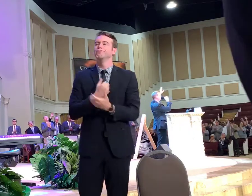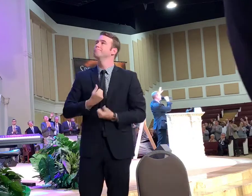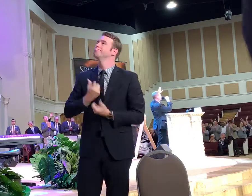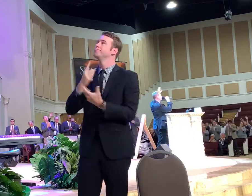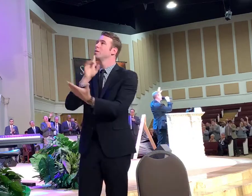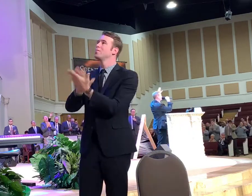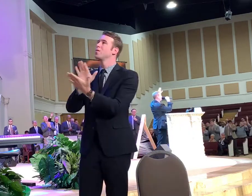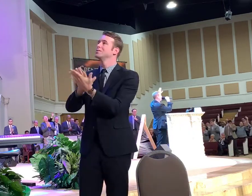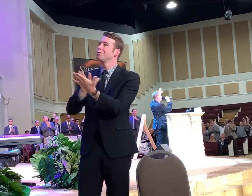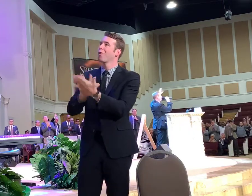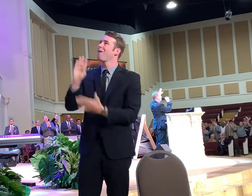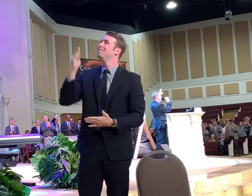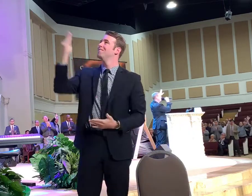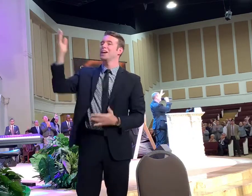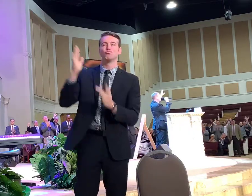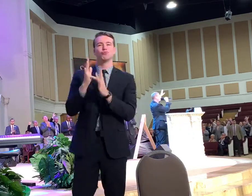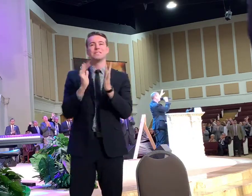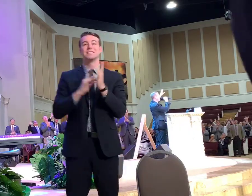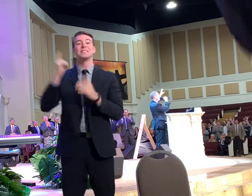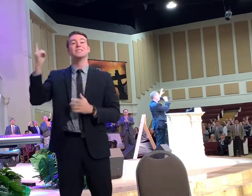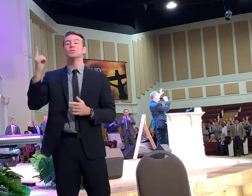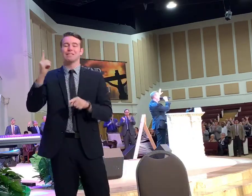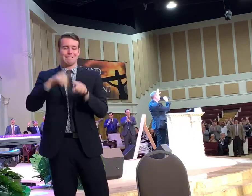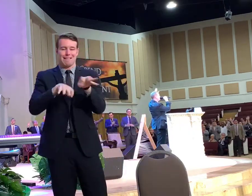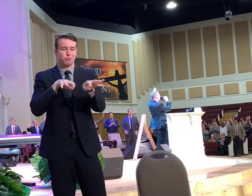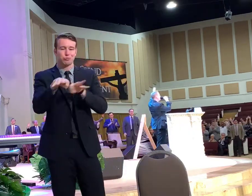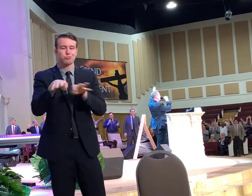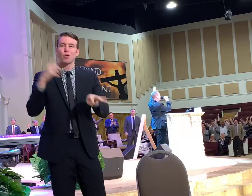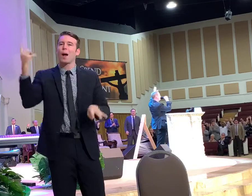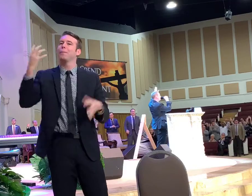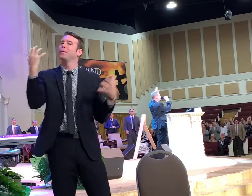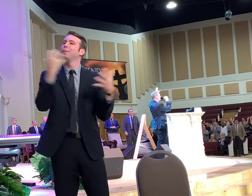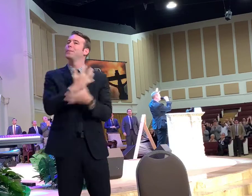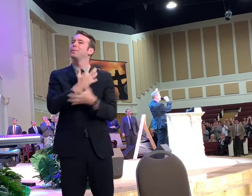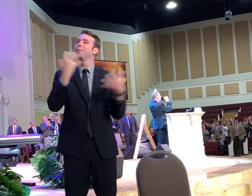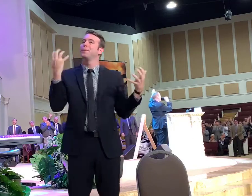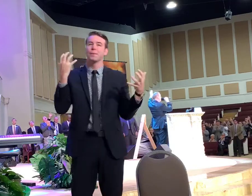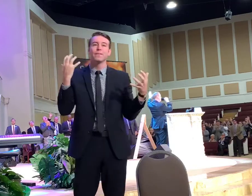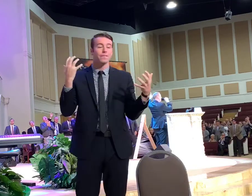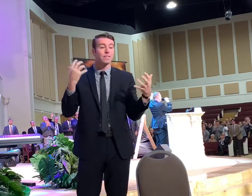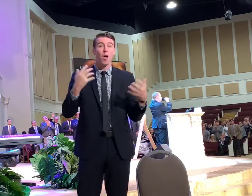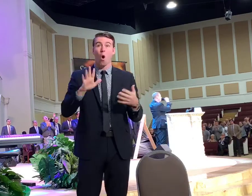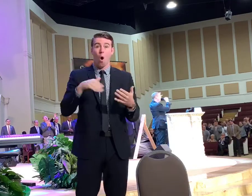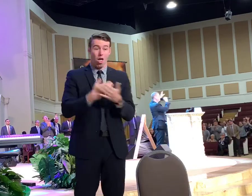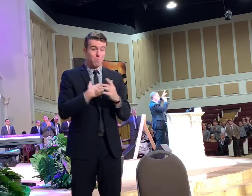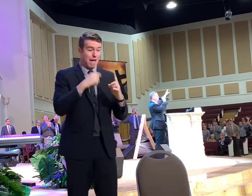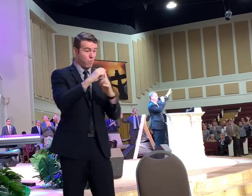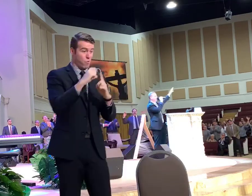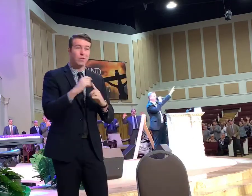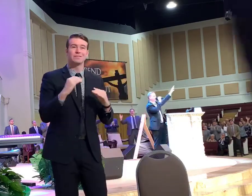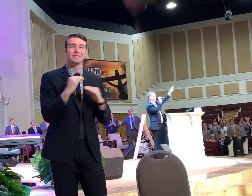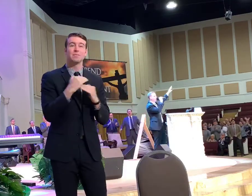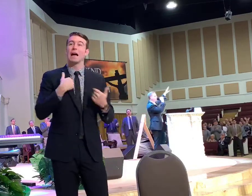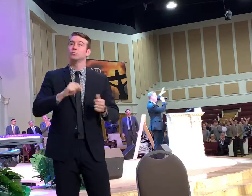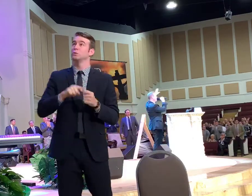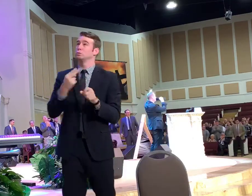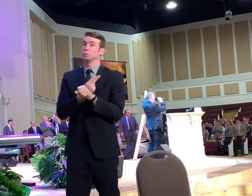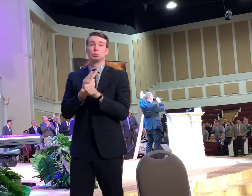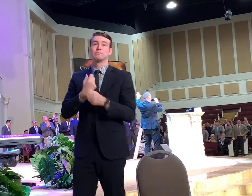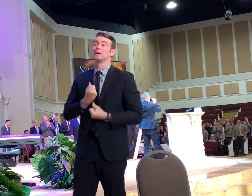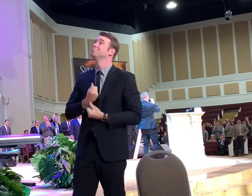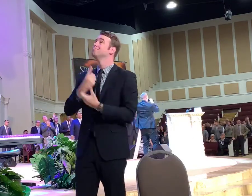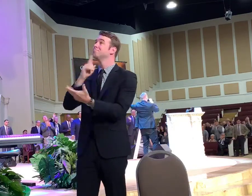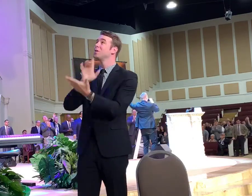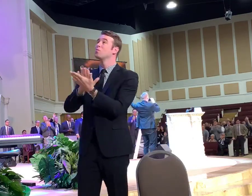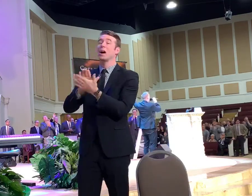You, Jesus. You are indescribable, God, and I'll use every word that I've got to praise You and to glorify